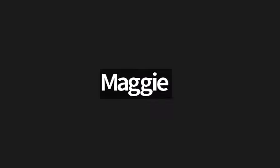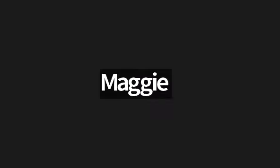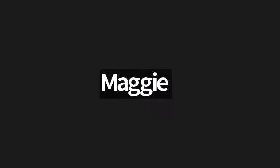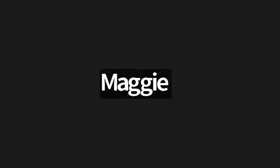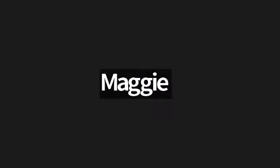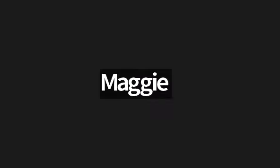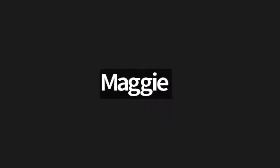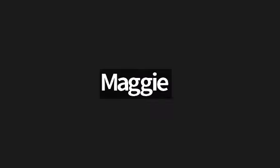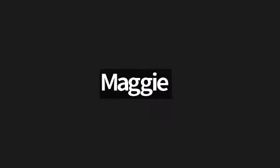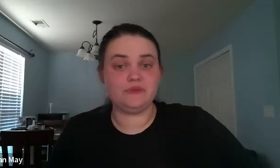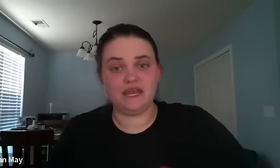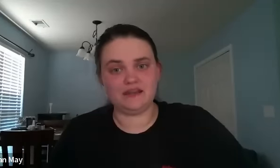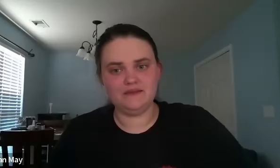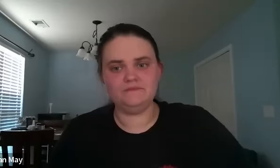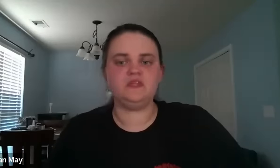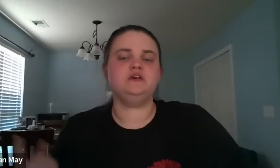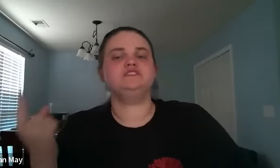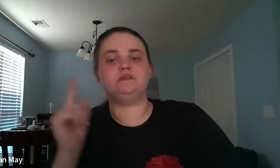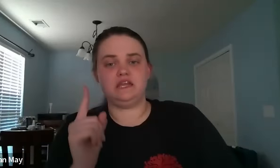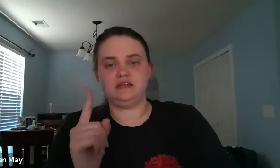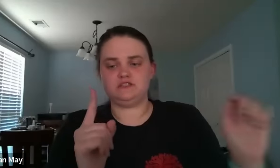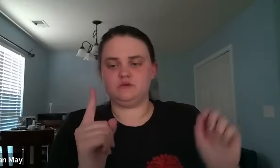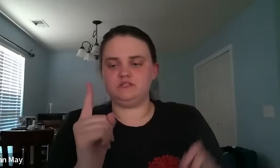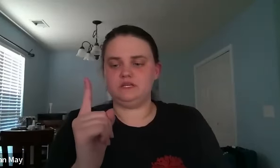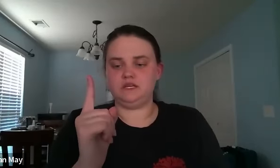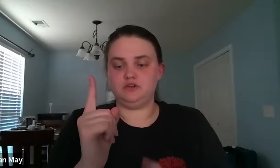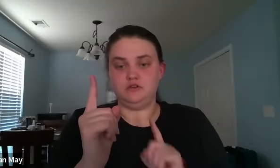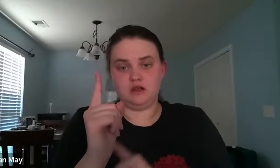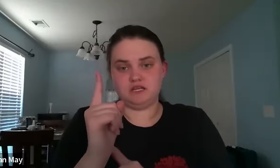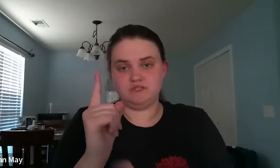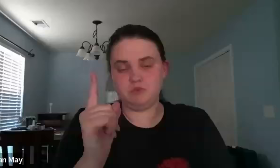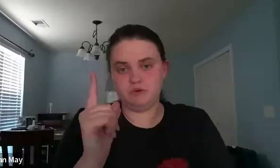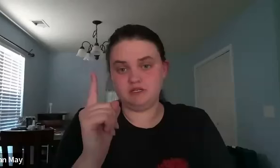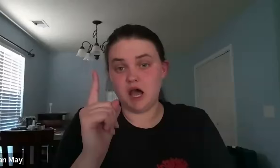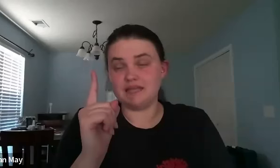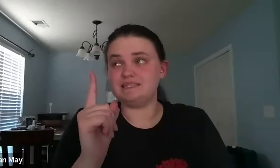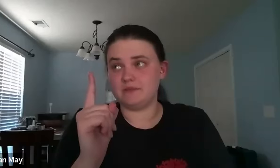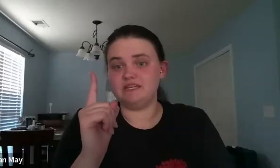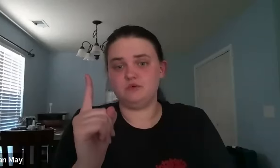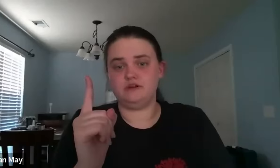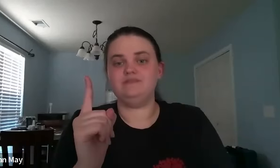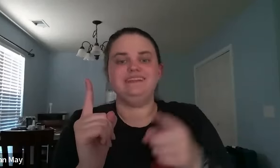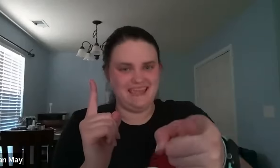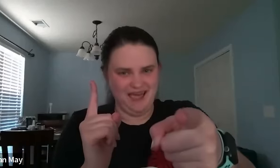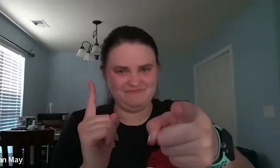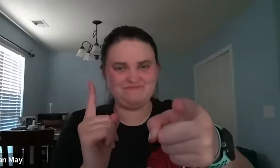right, our next one is banana. So banana is going to be your non-dominant is pointer. Yeah,